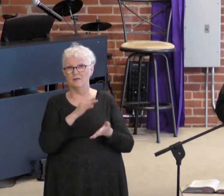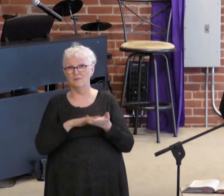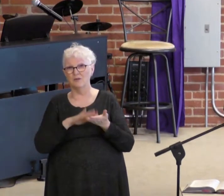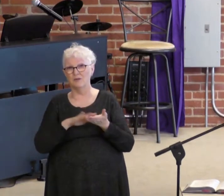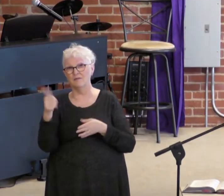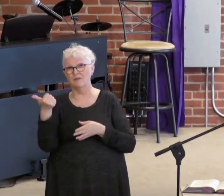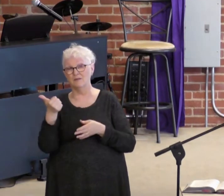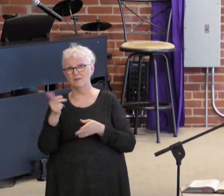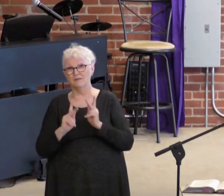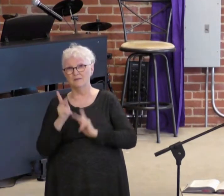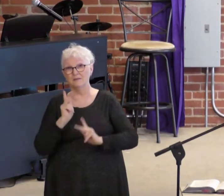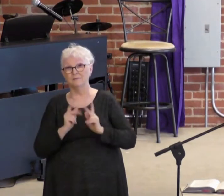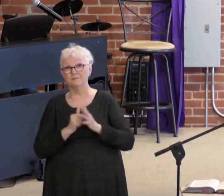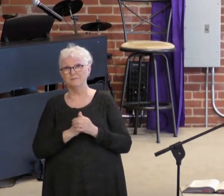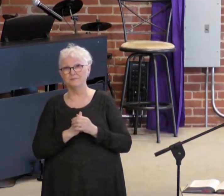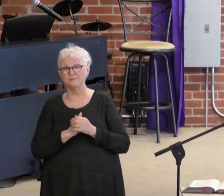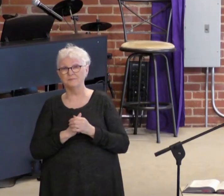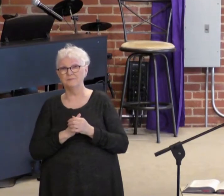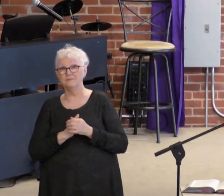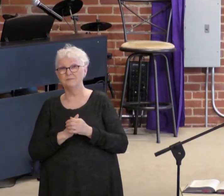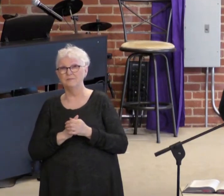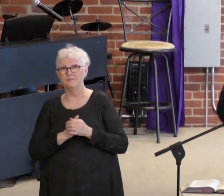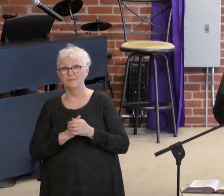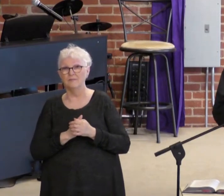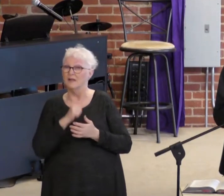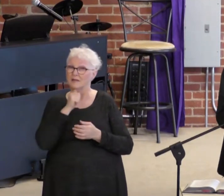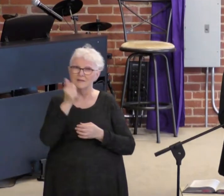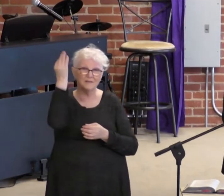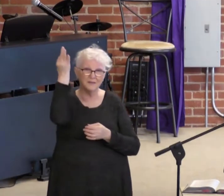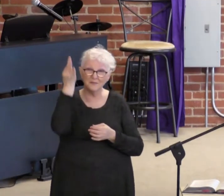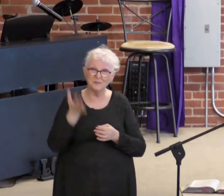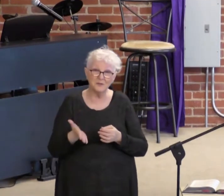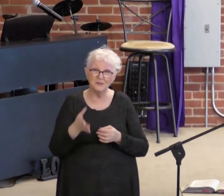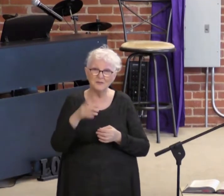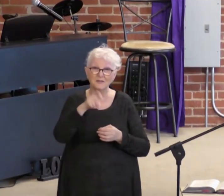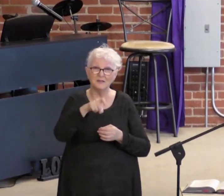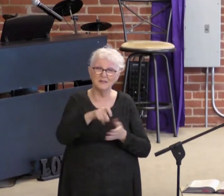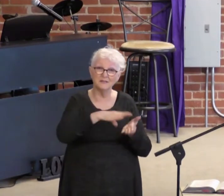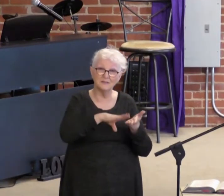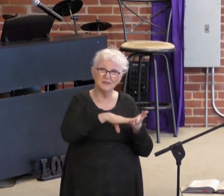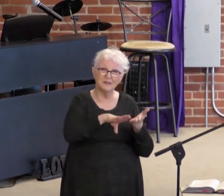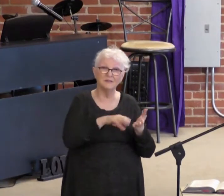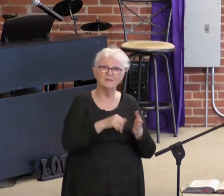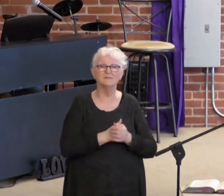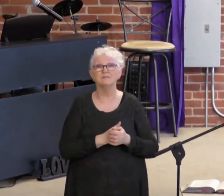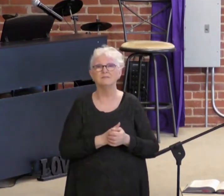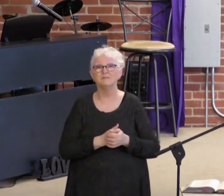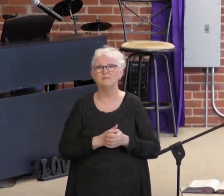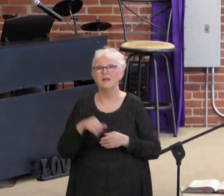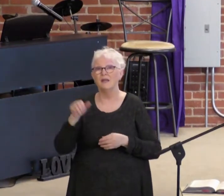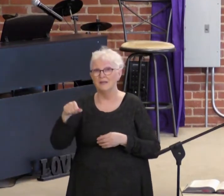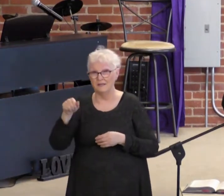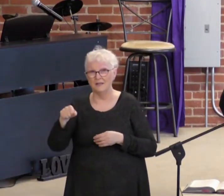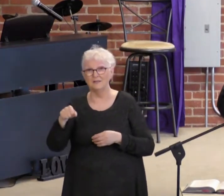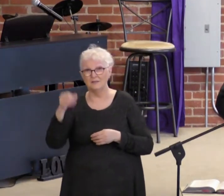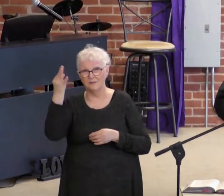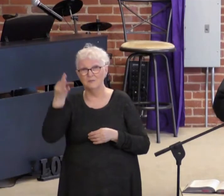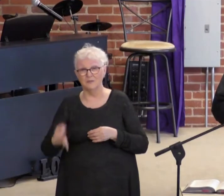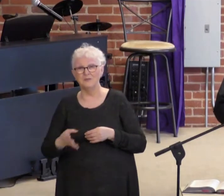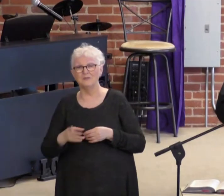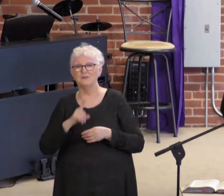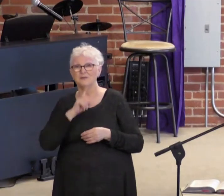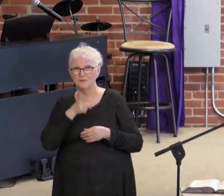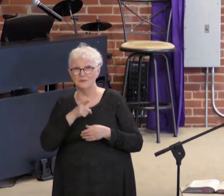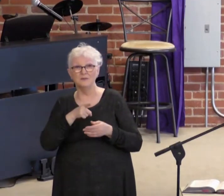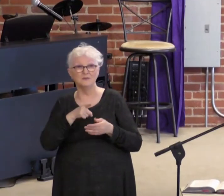forgive others. See, it's not the preacher that has to forgive. Yes, the preacher does forgive.